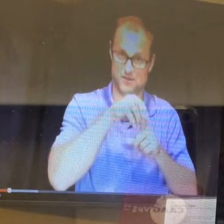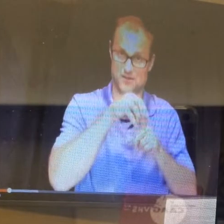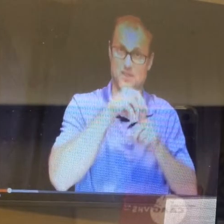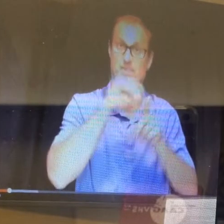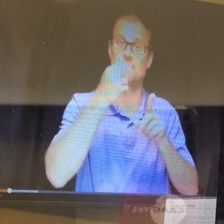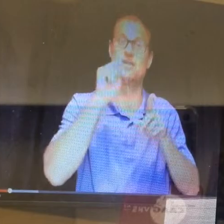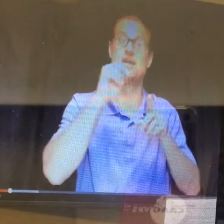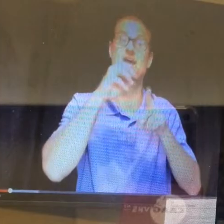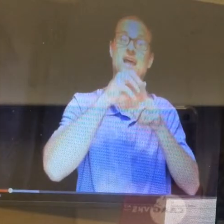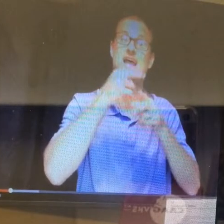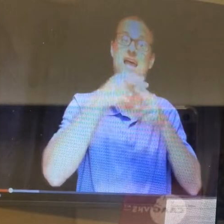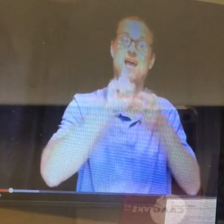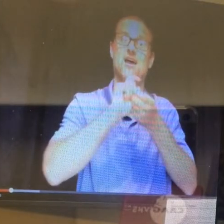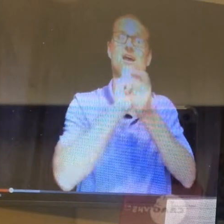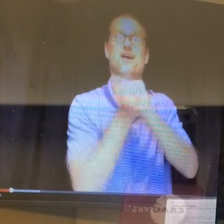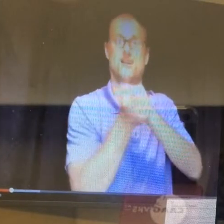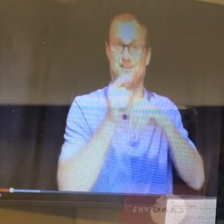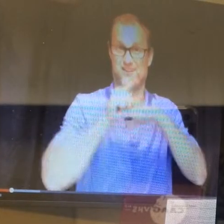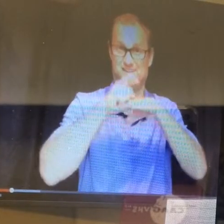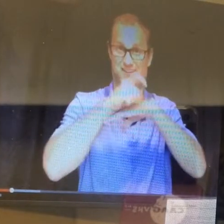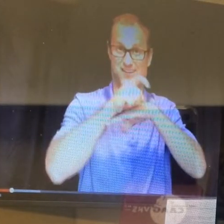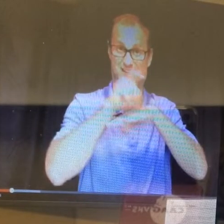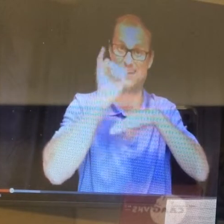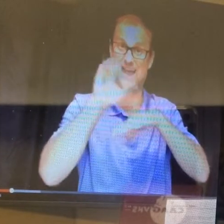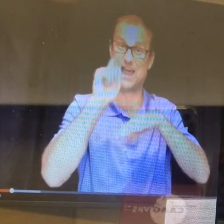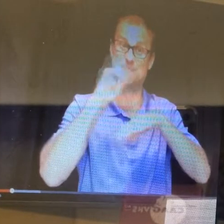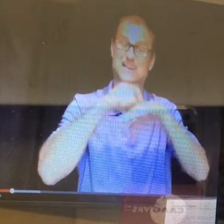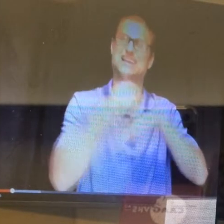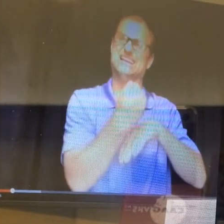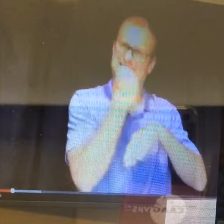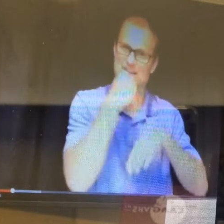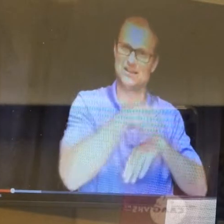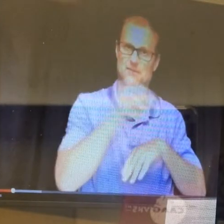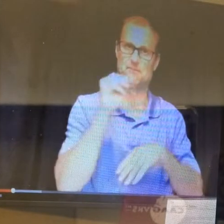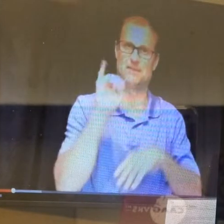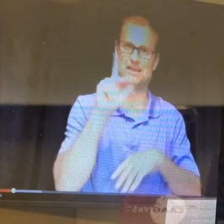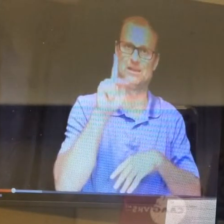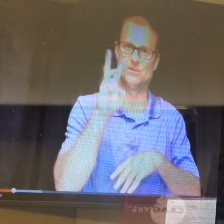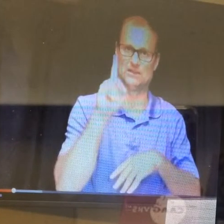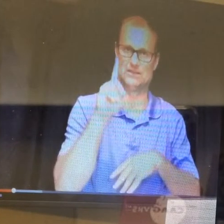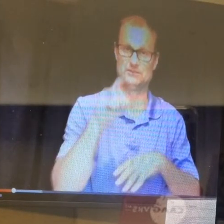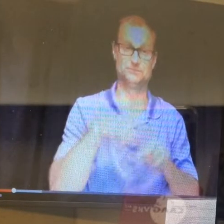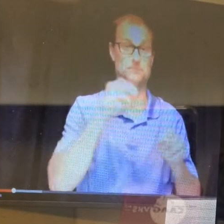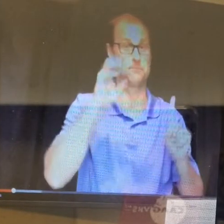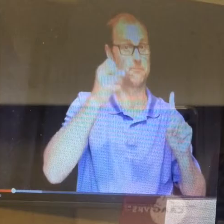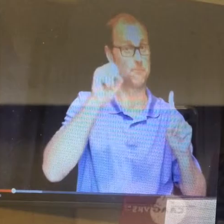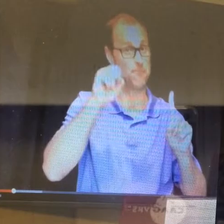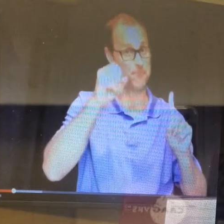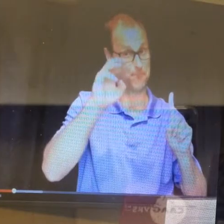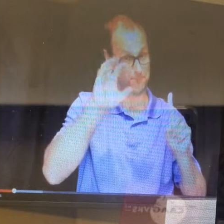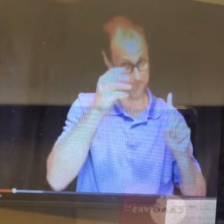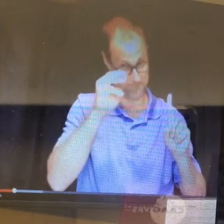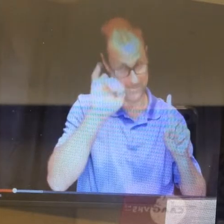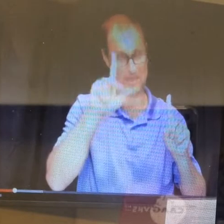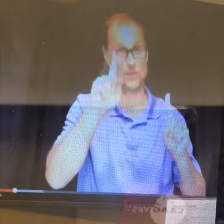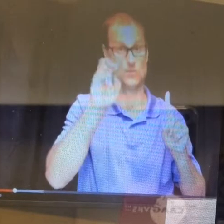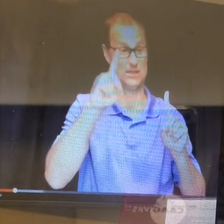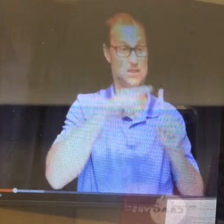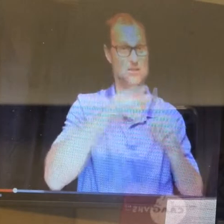Now when the butterflies land, they're not there to eat the plant, they're there to lay their eggs. Now the eggs, when they hatch, they become the caterpillars, and